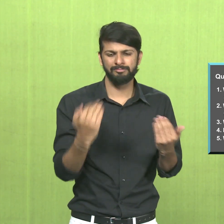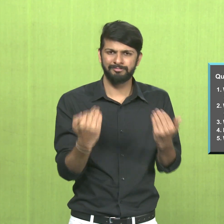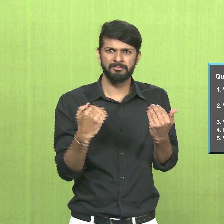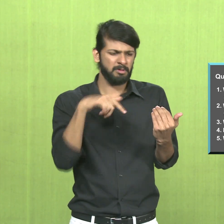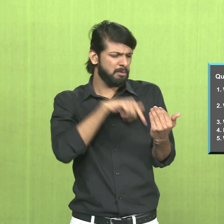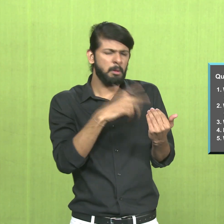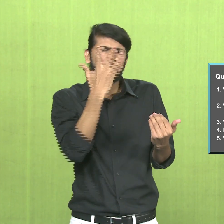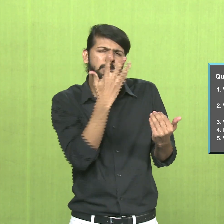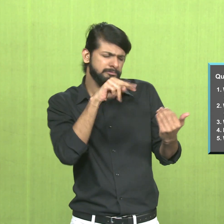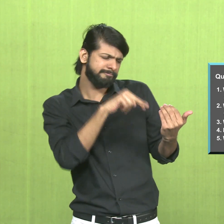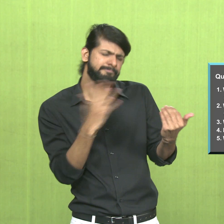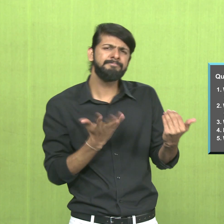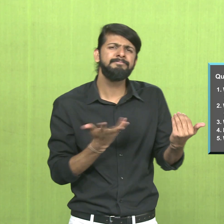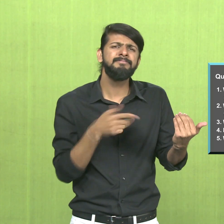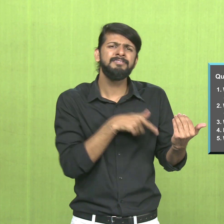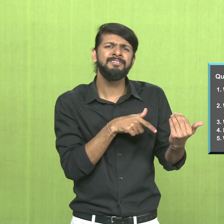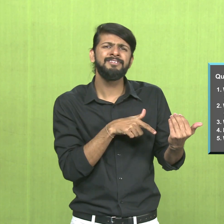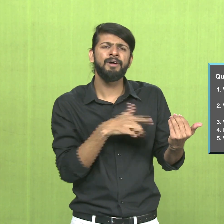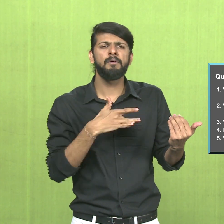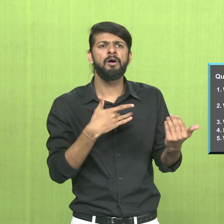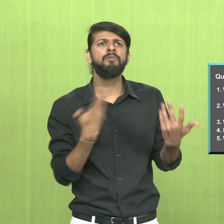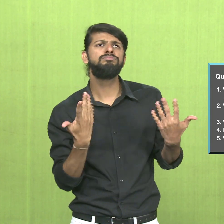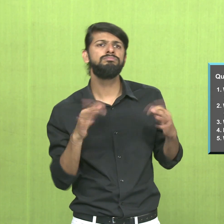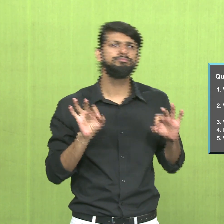what does the kid's posture suggest?